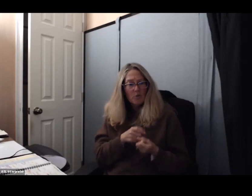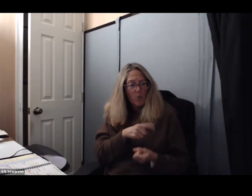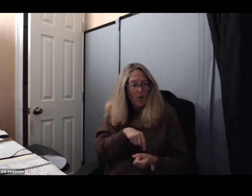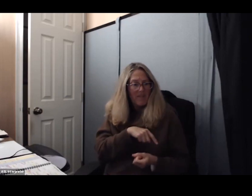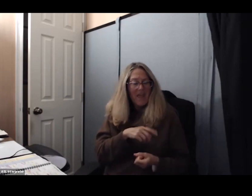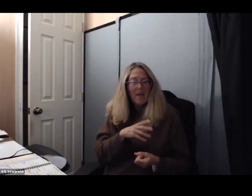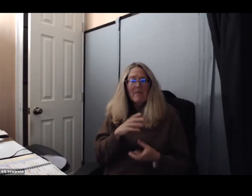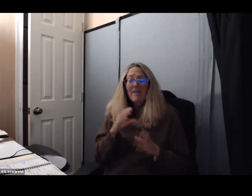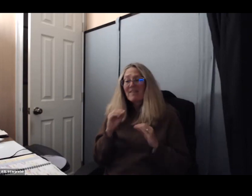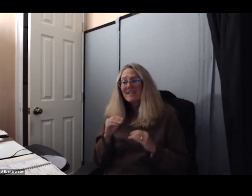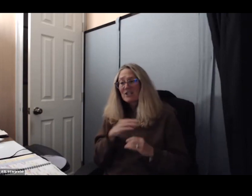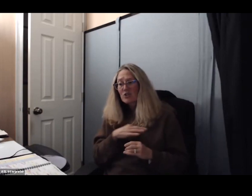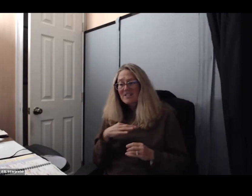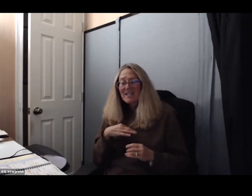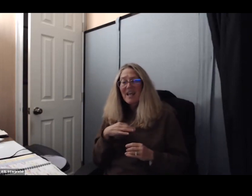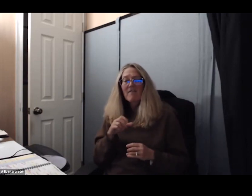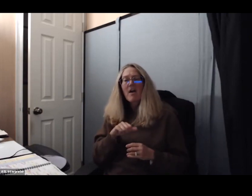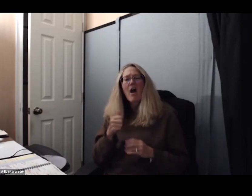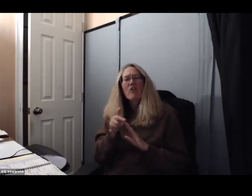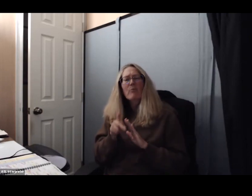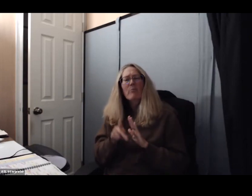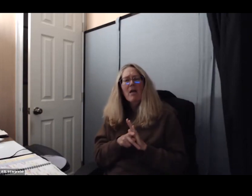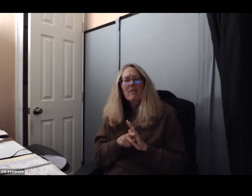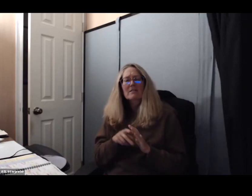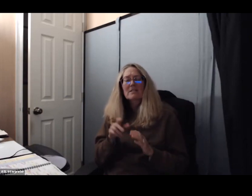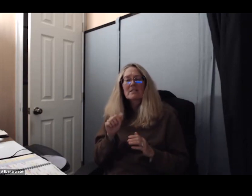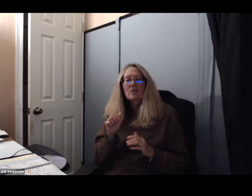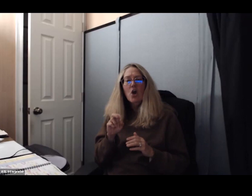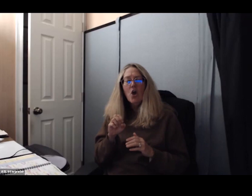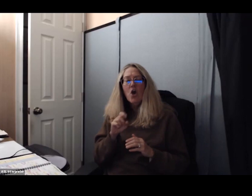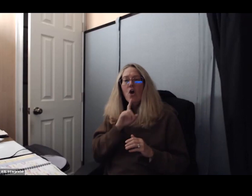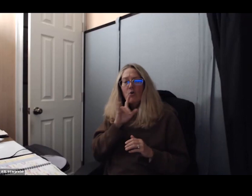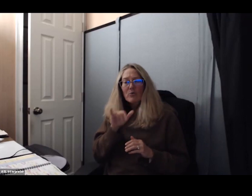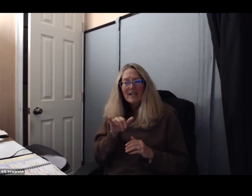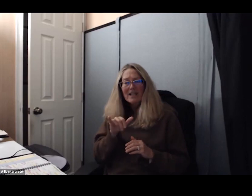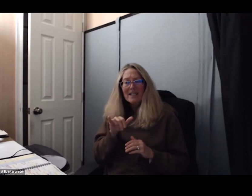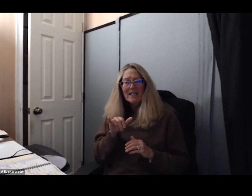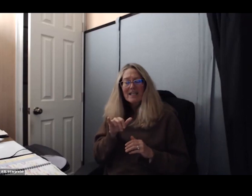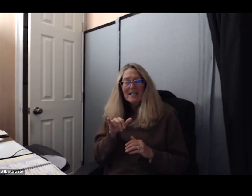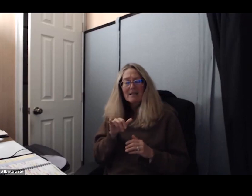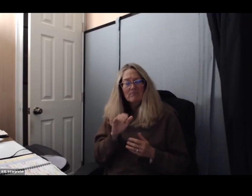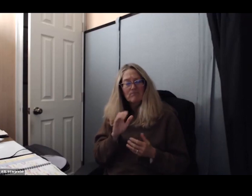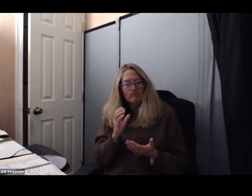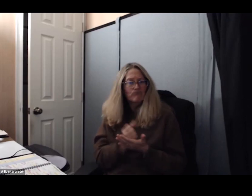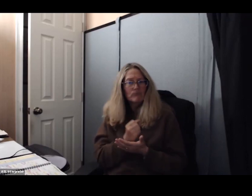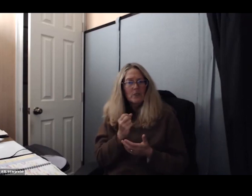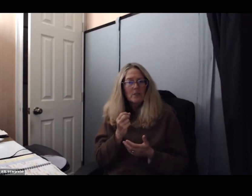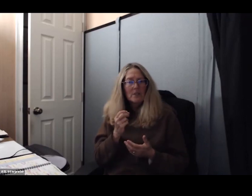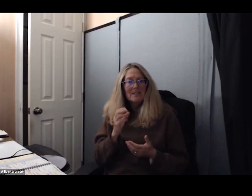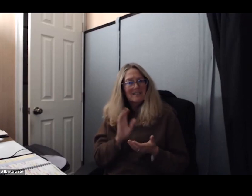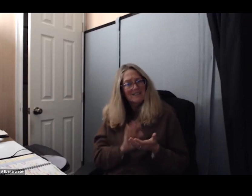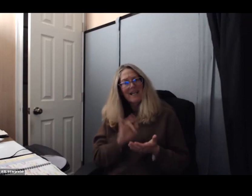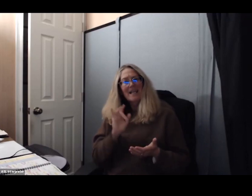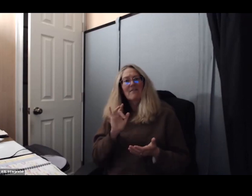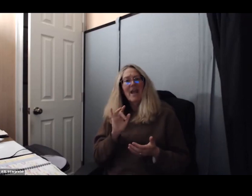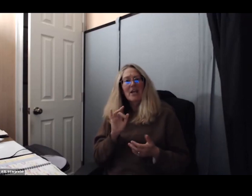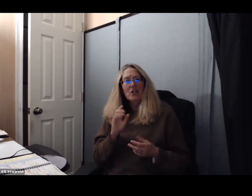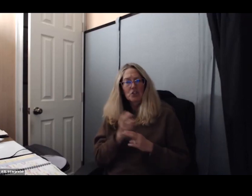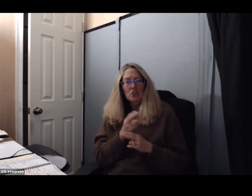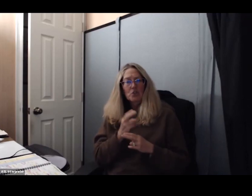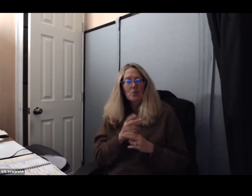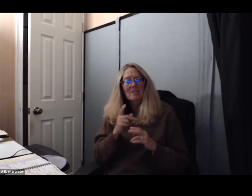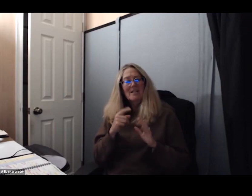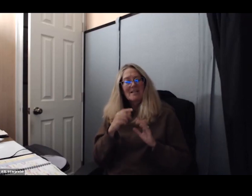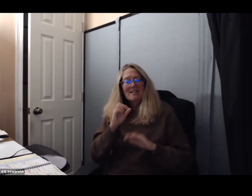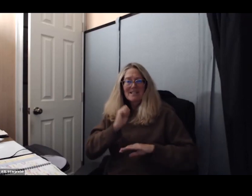What is the staff doing? What other policies are really being taken advantage of and really setting an example for our kids